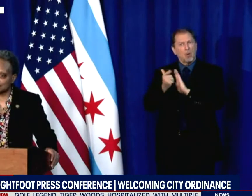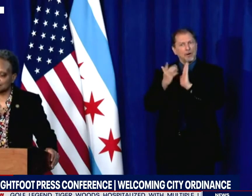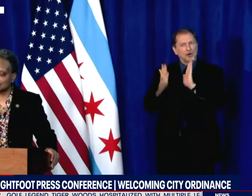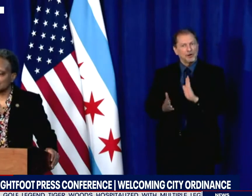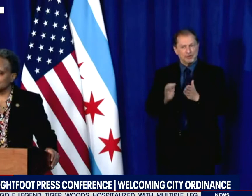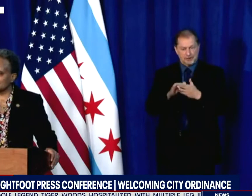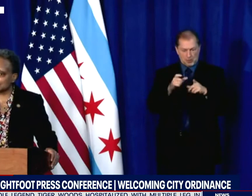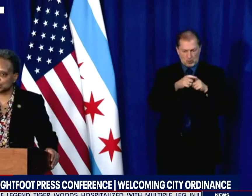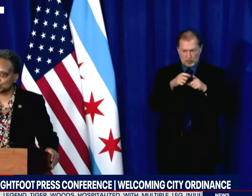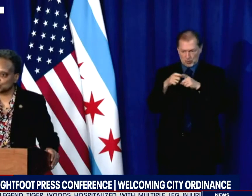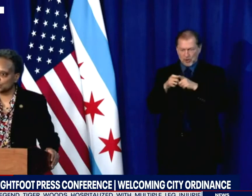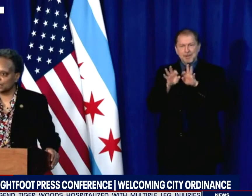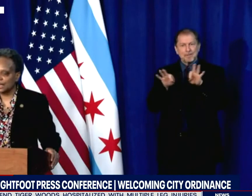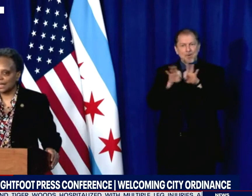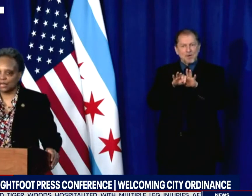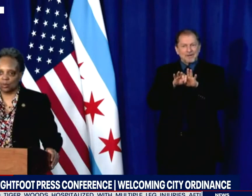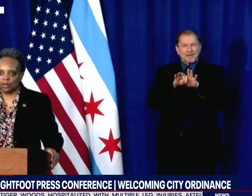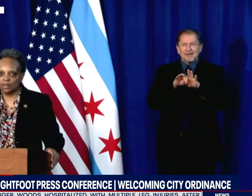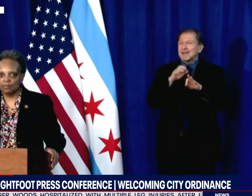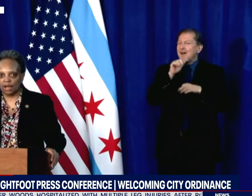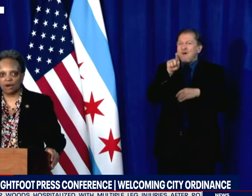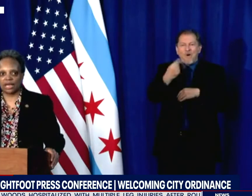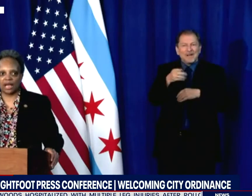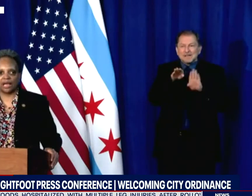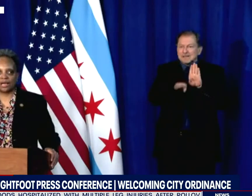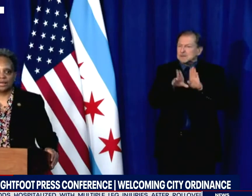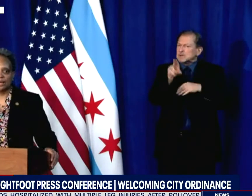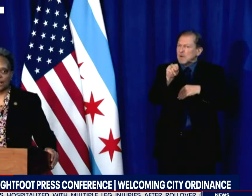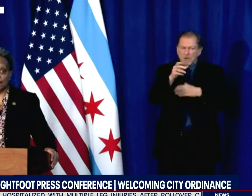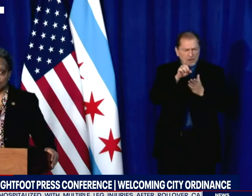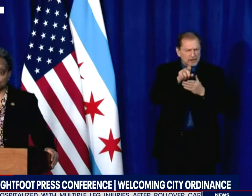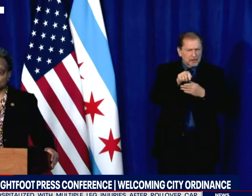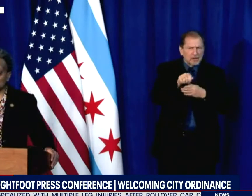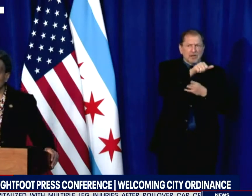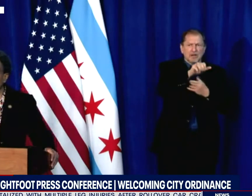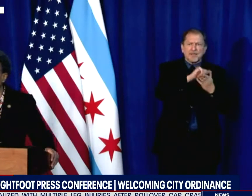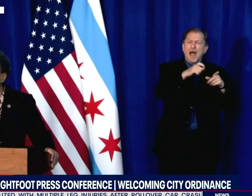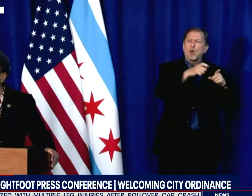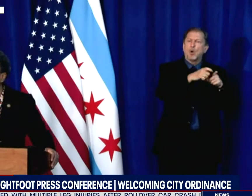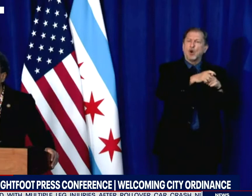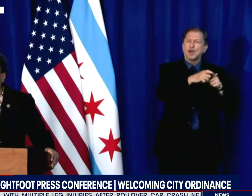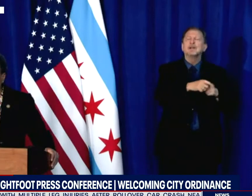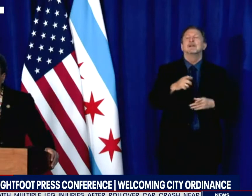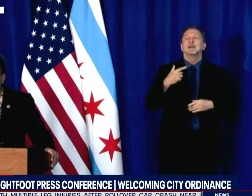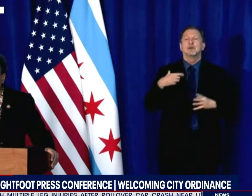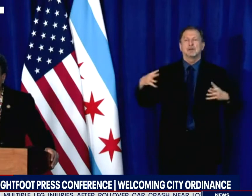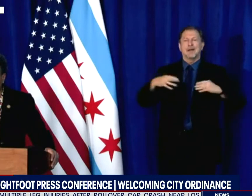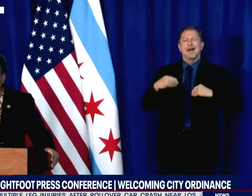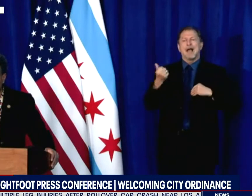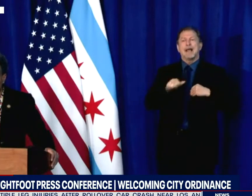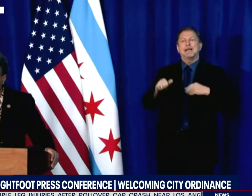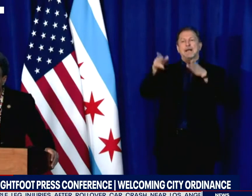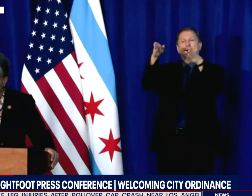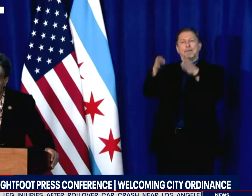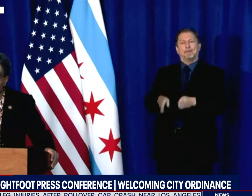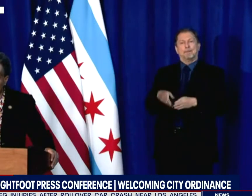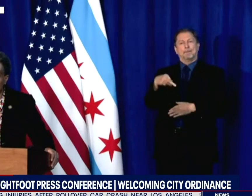of our residents and not excluding anyone by archaic uh and discriminatory definitions.